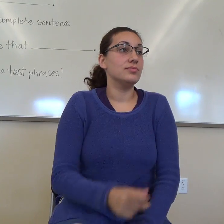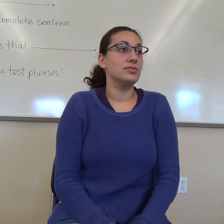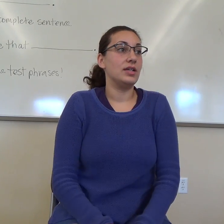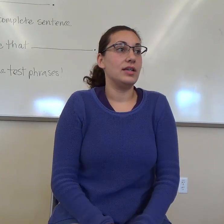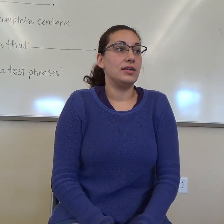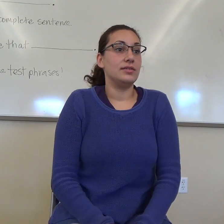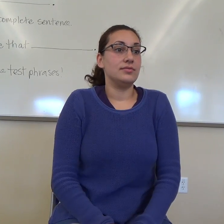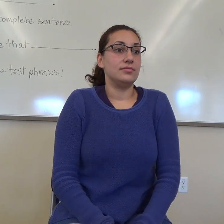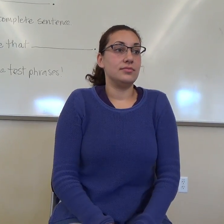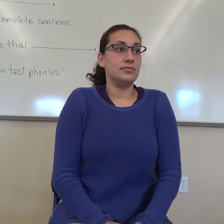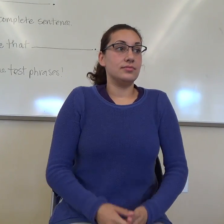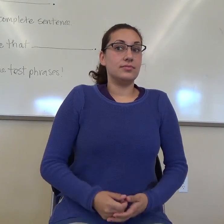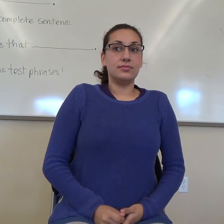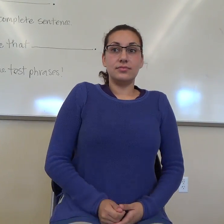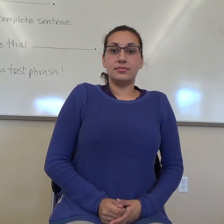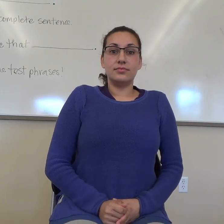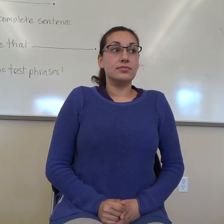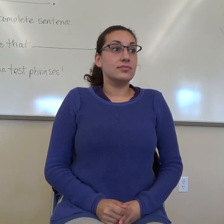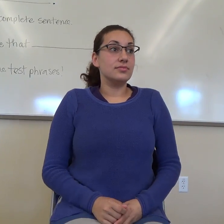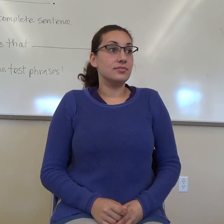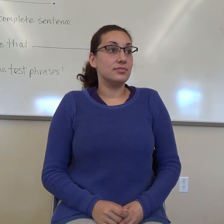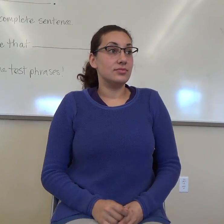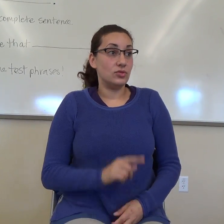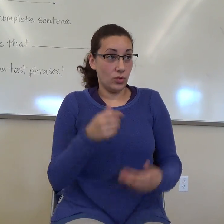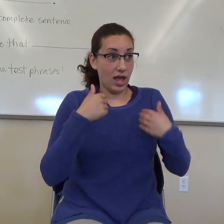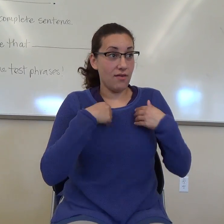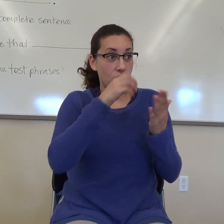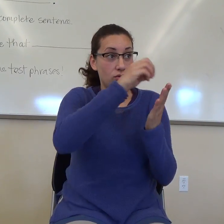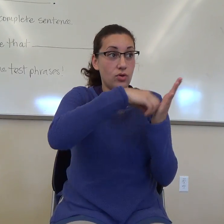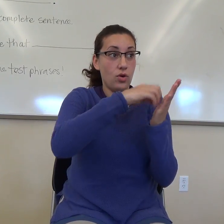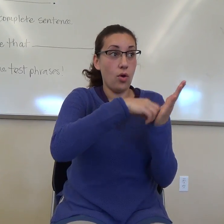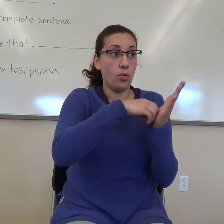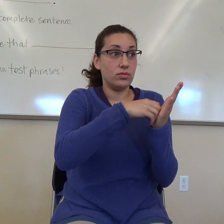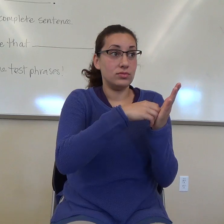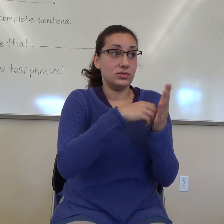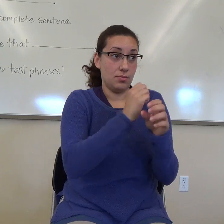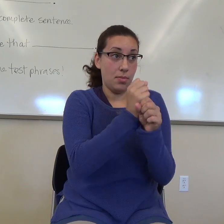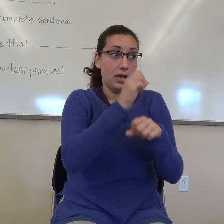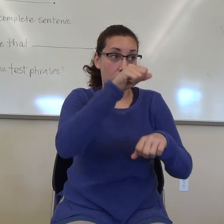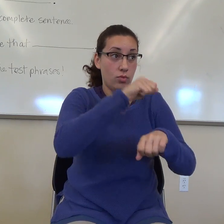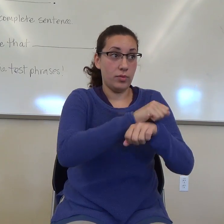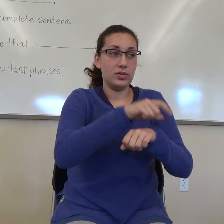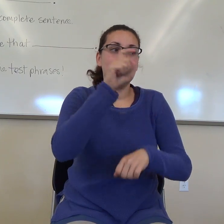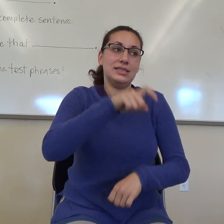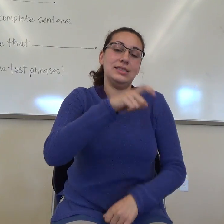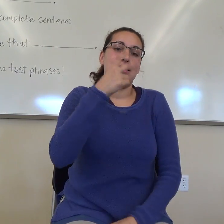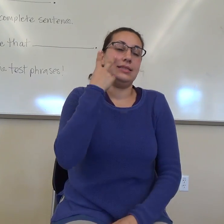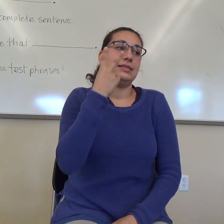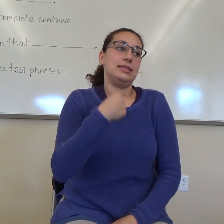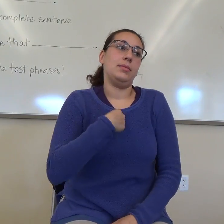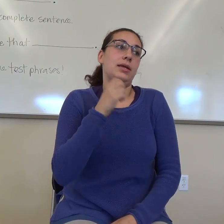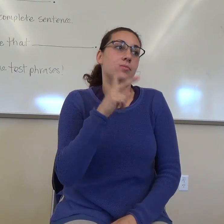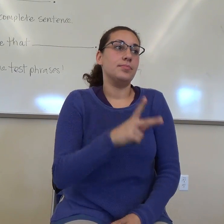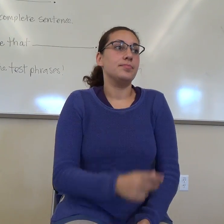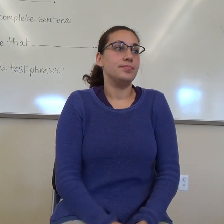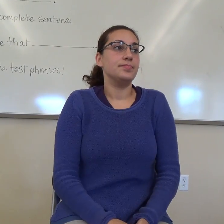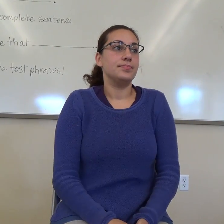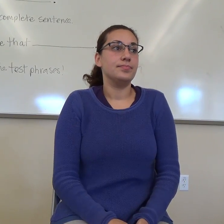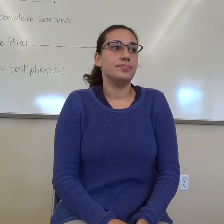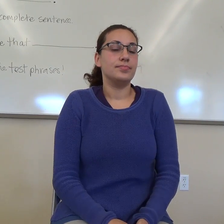people who have this note need to make an appointment to come see me sometime this week, okay? I find that these people, I really do need to